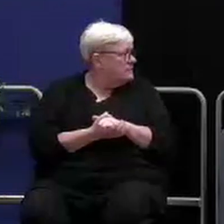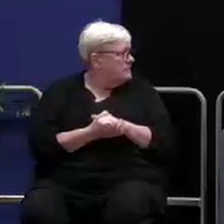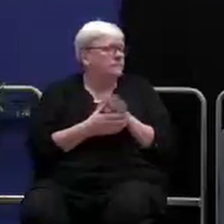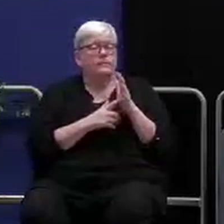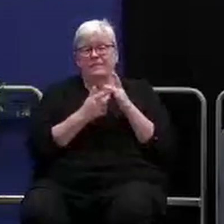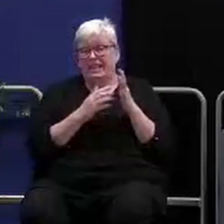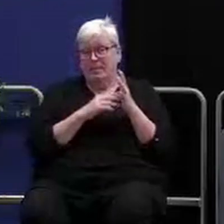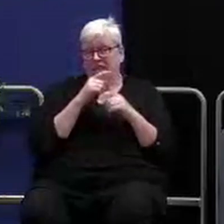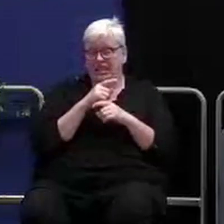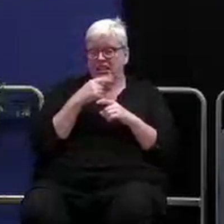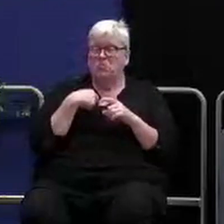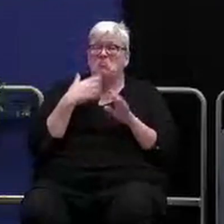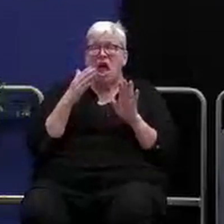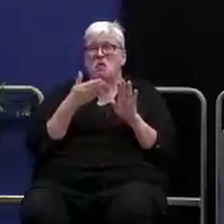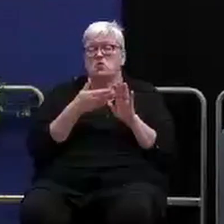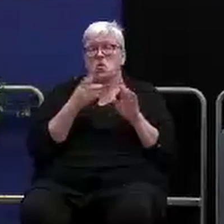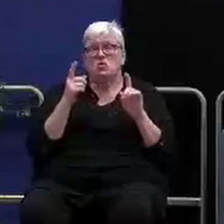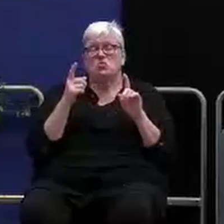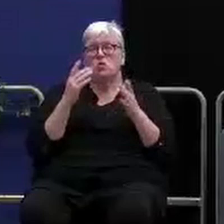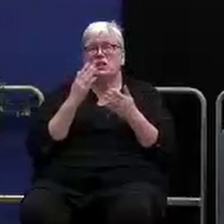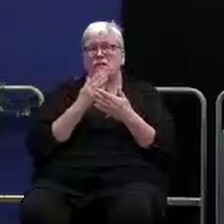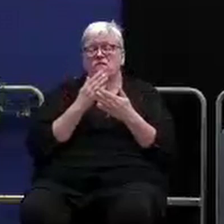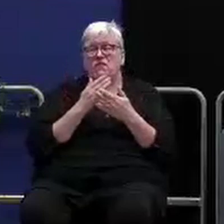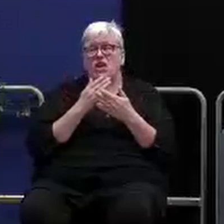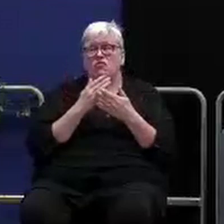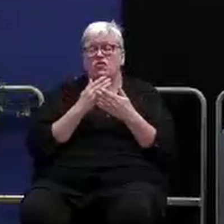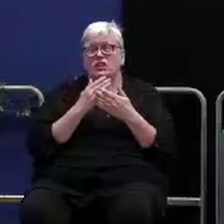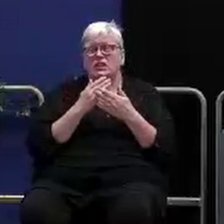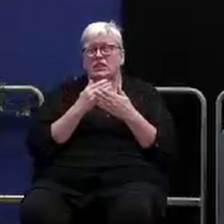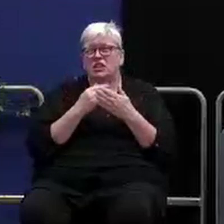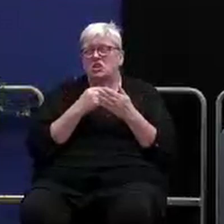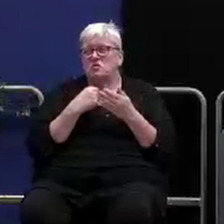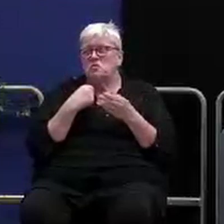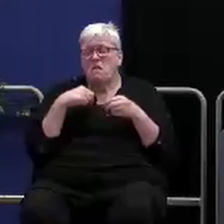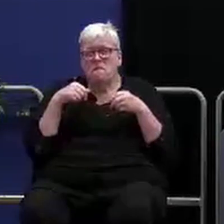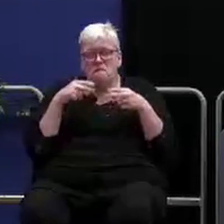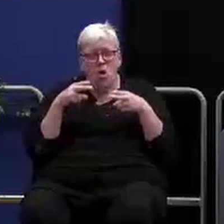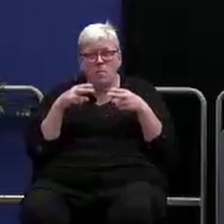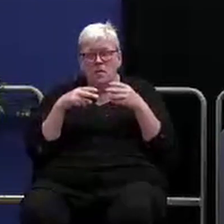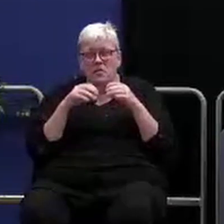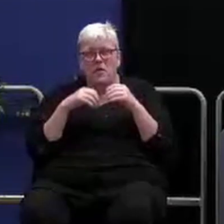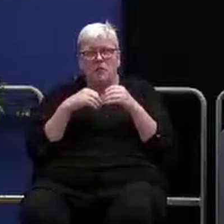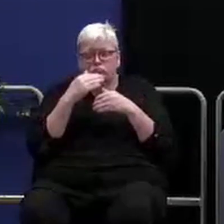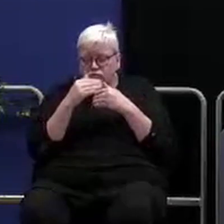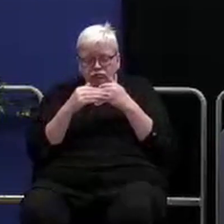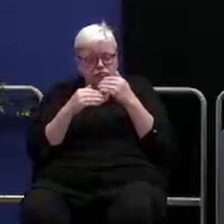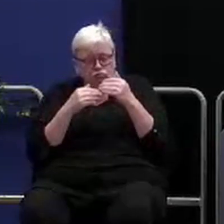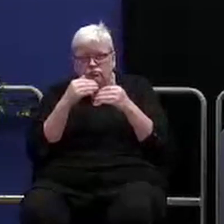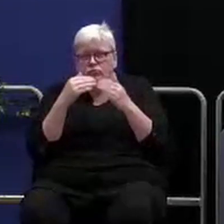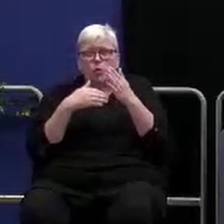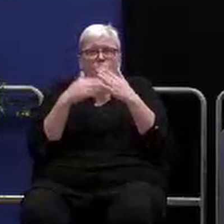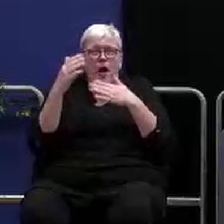So my approach was very formulaic. It was very, very rule-bound,